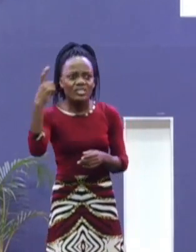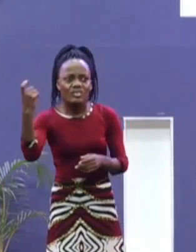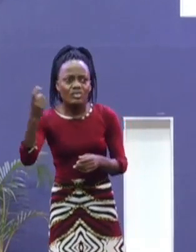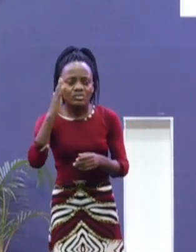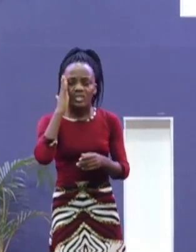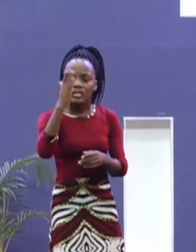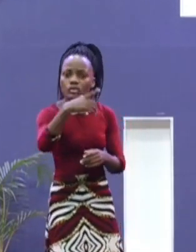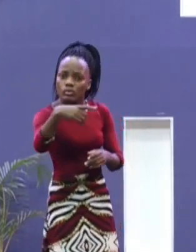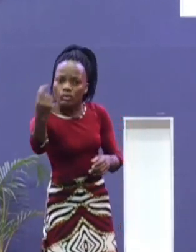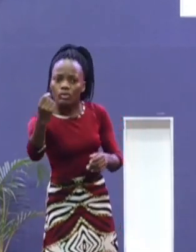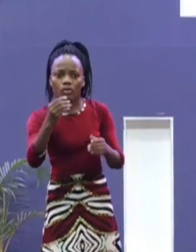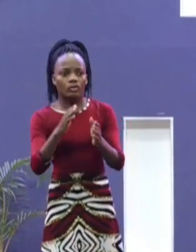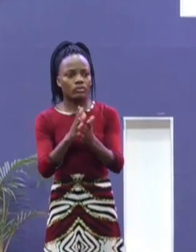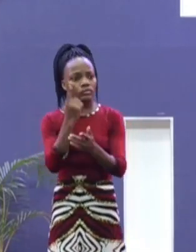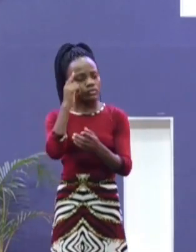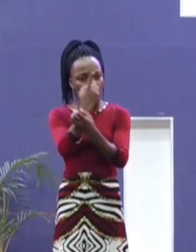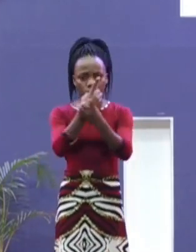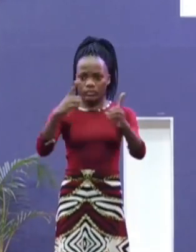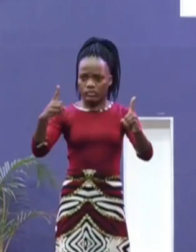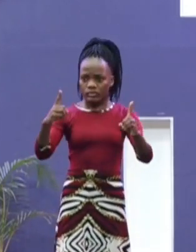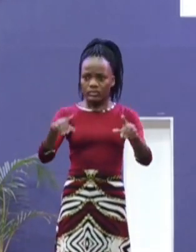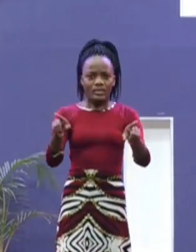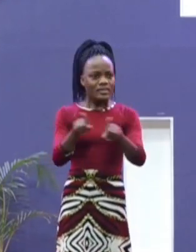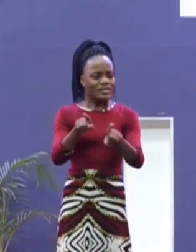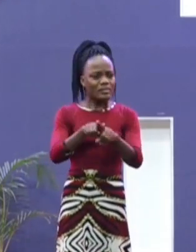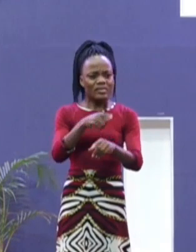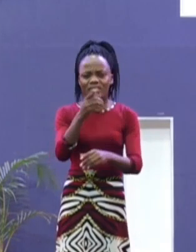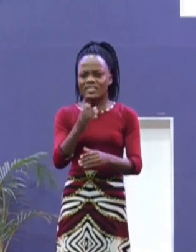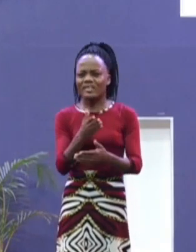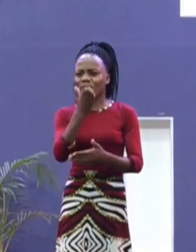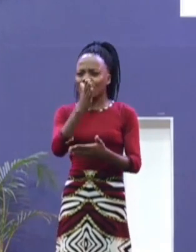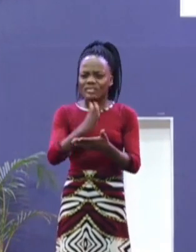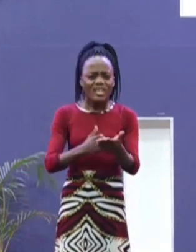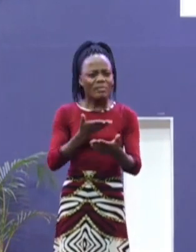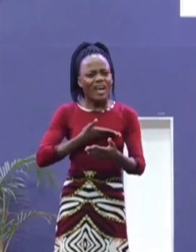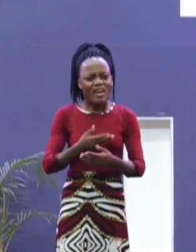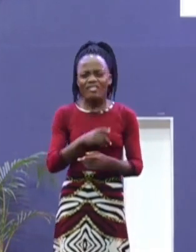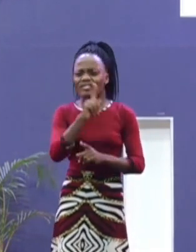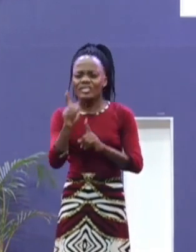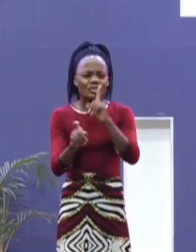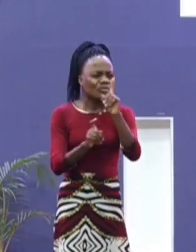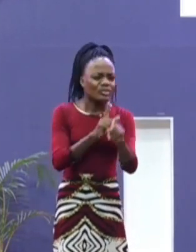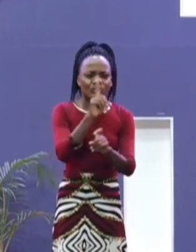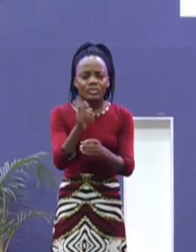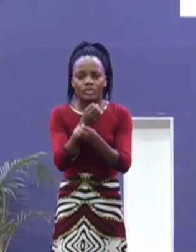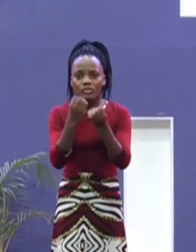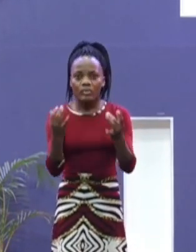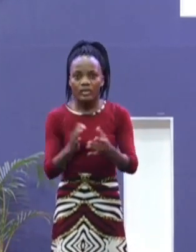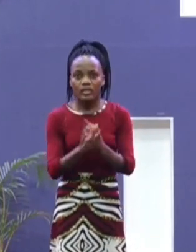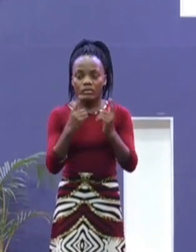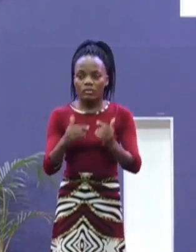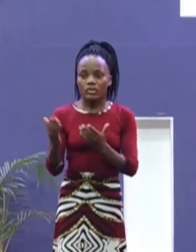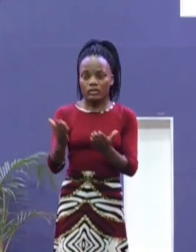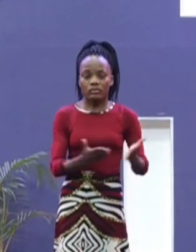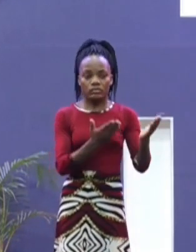bibasindi kogenda mukumulwa. Some of you have examined your life and you have had many questions. Abamu kedobulambo eramba dine ibuzo bingi. We welcome you.